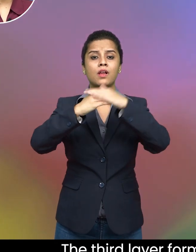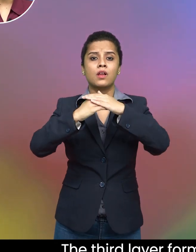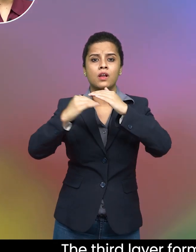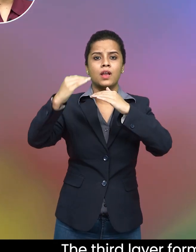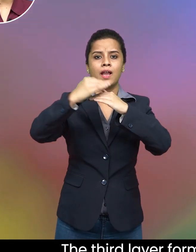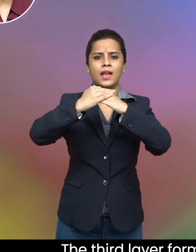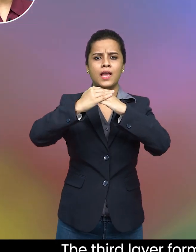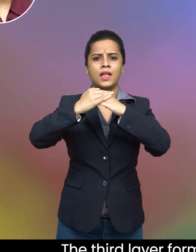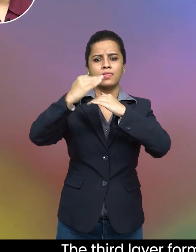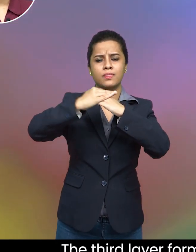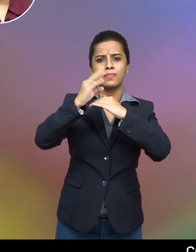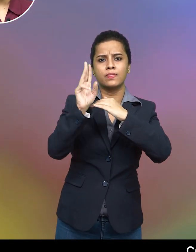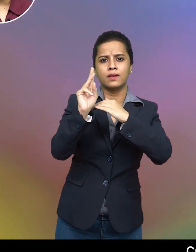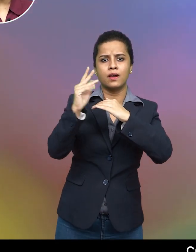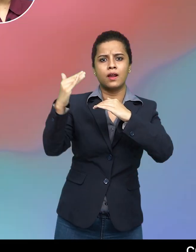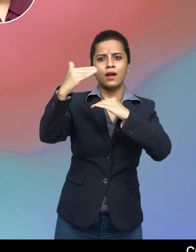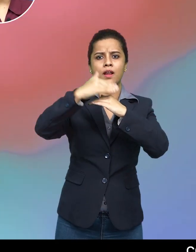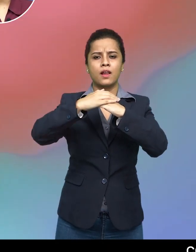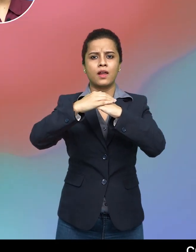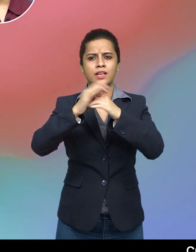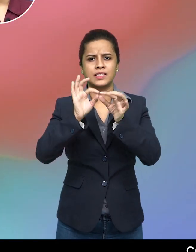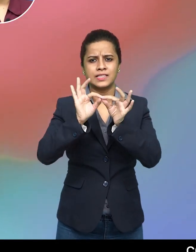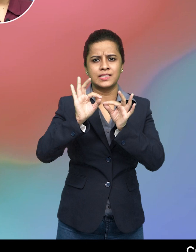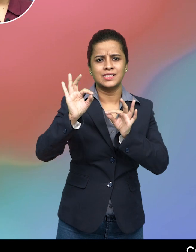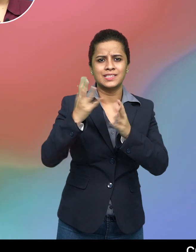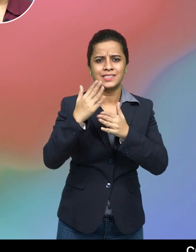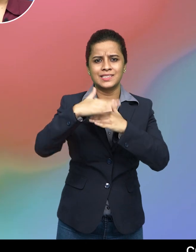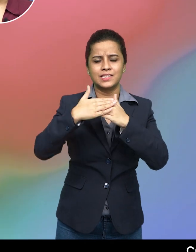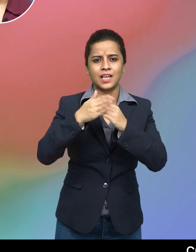stacked sac-like structure called granum,